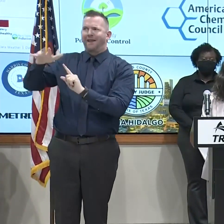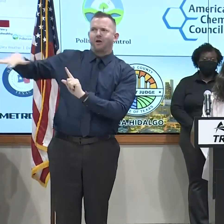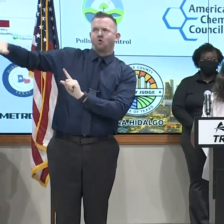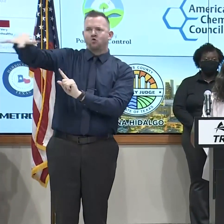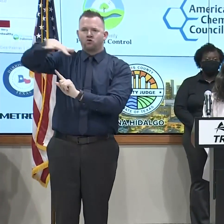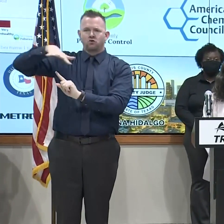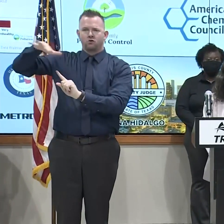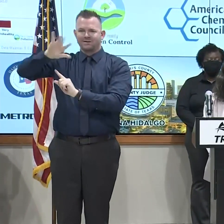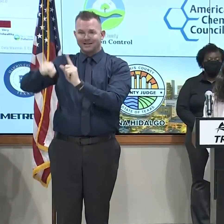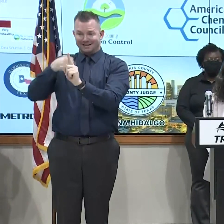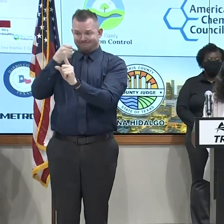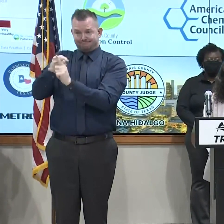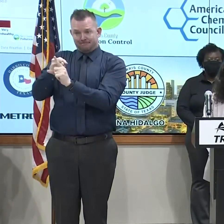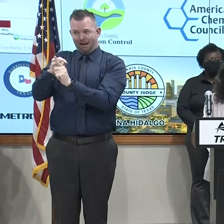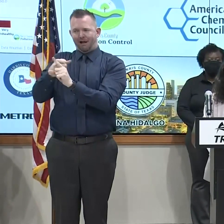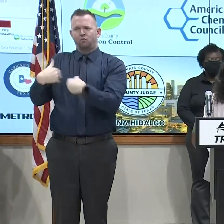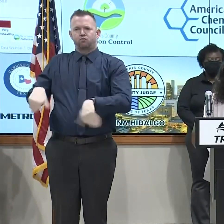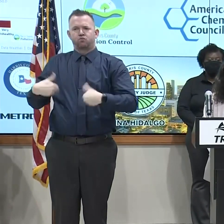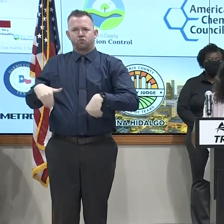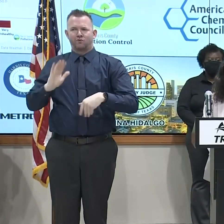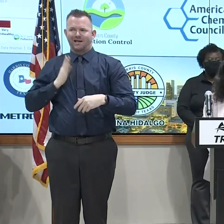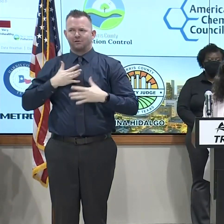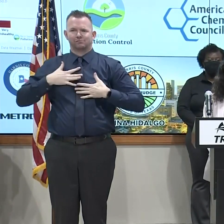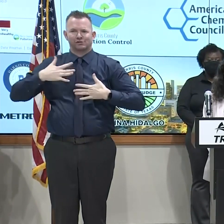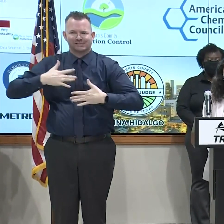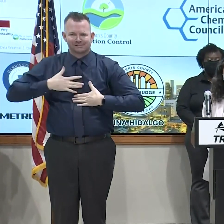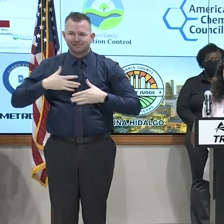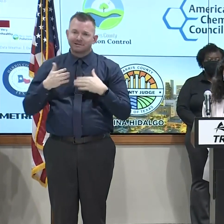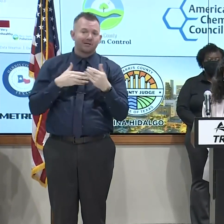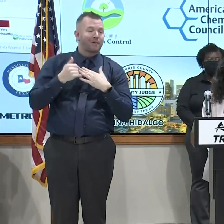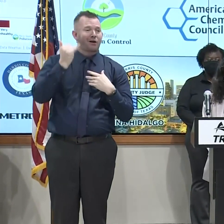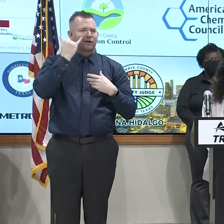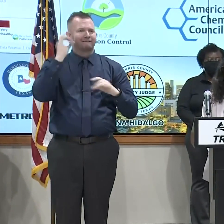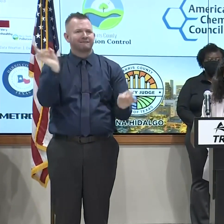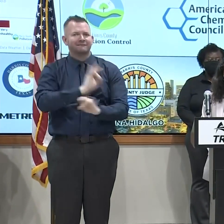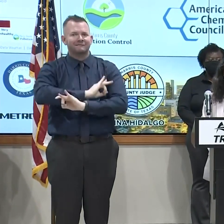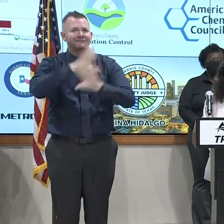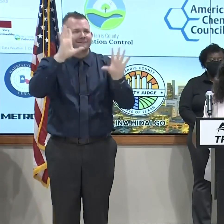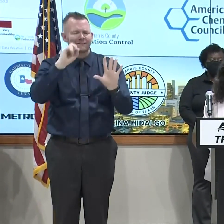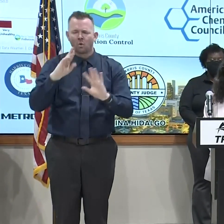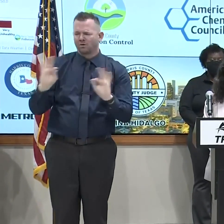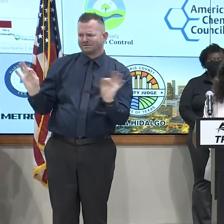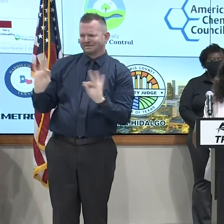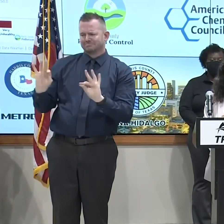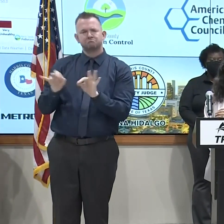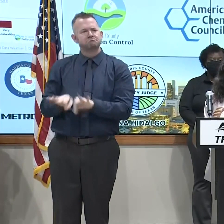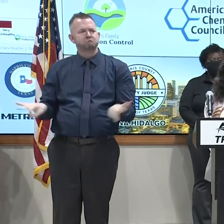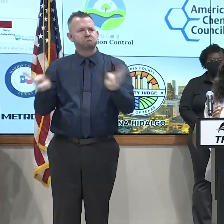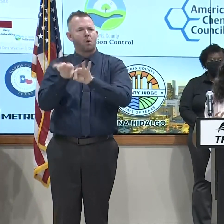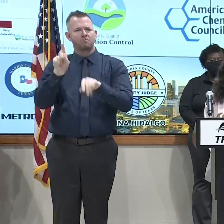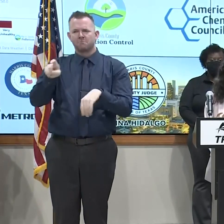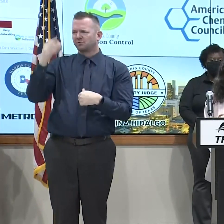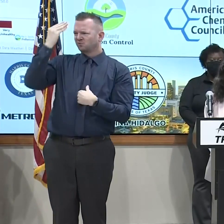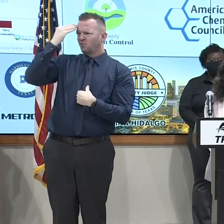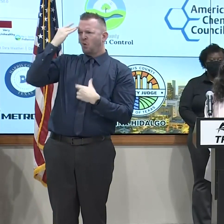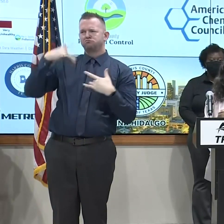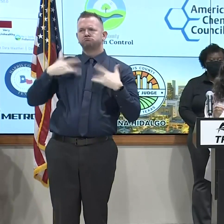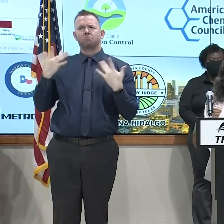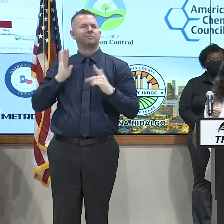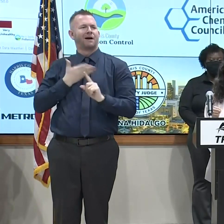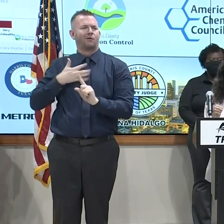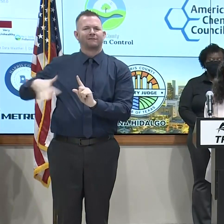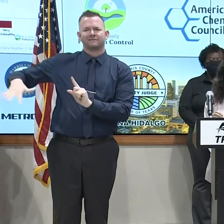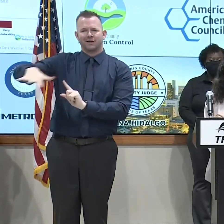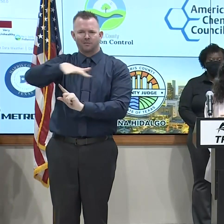in our community even when there's not a disaster. Doing that puts us ahead of the game. Whether we see if